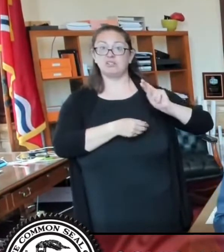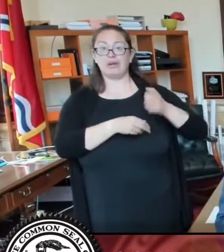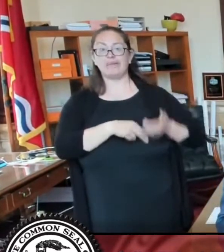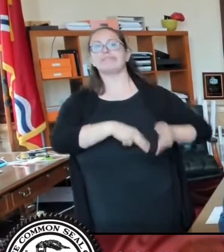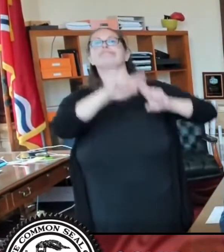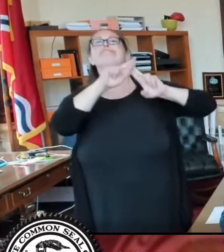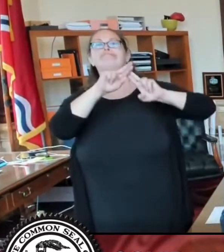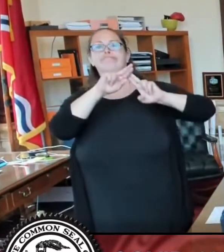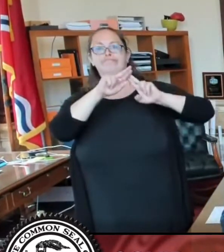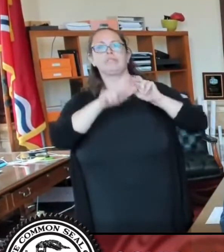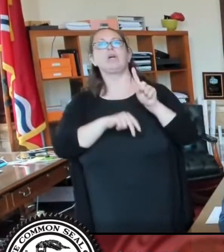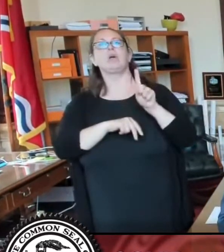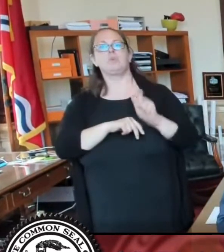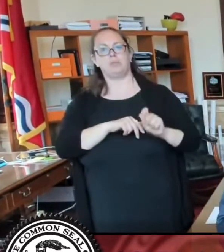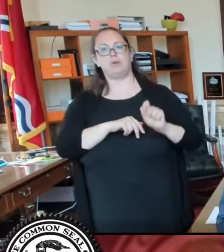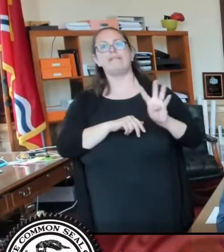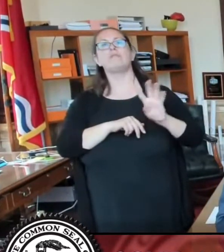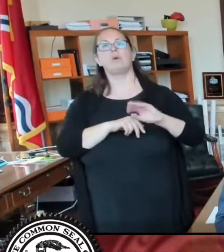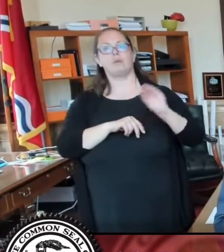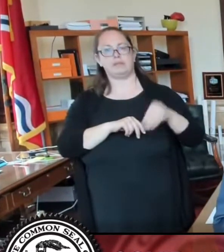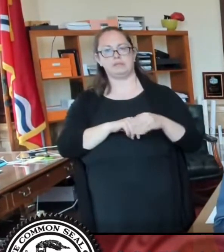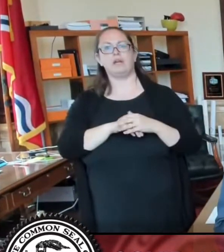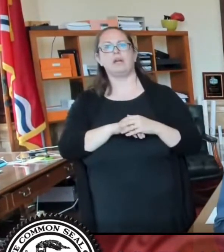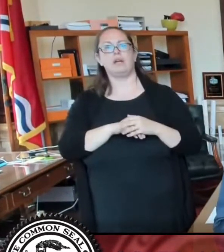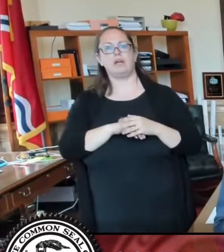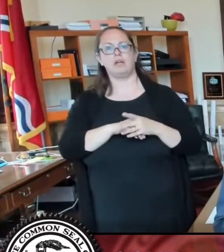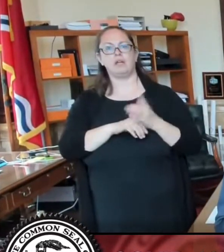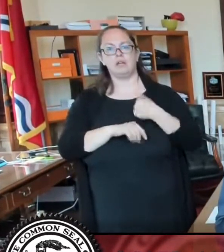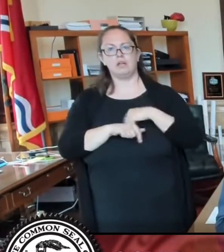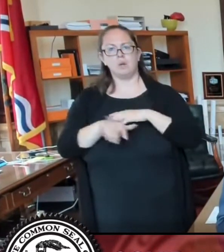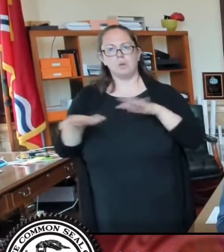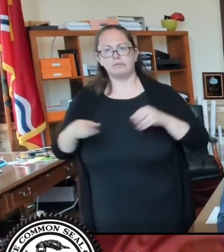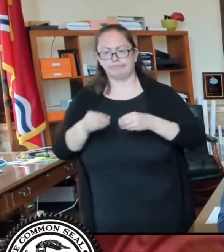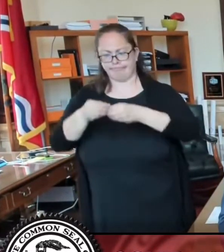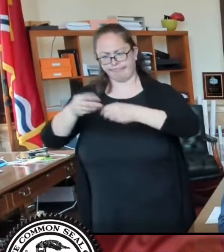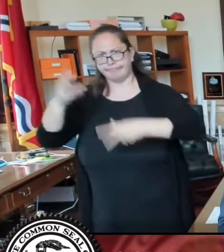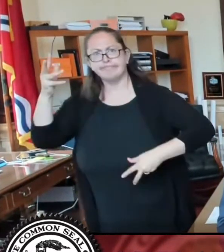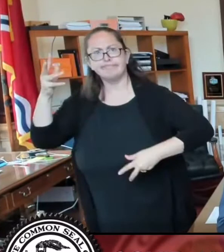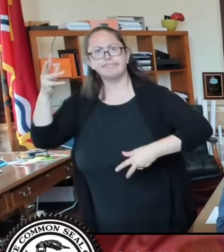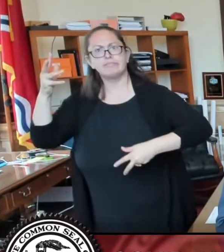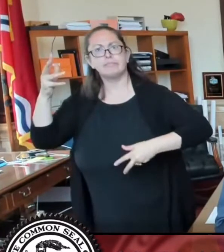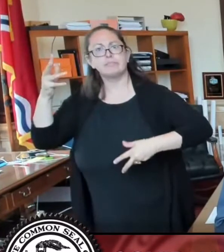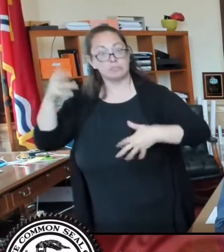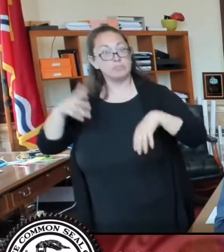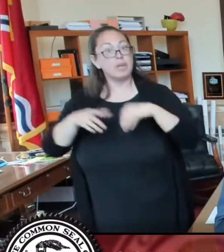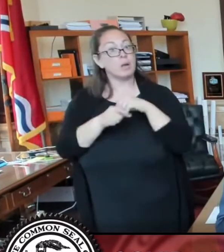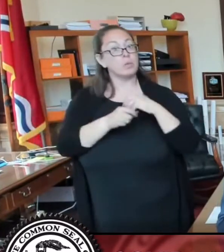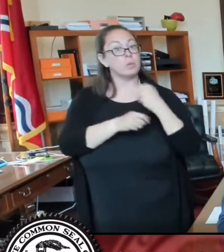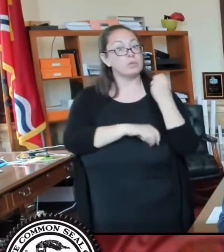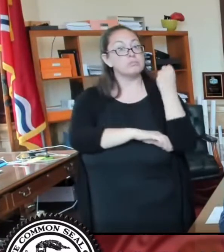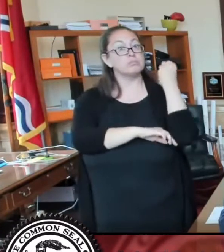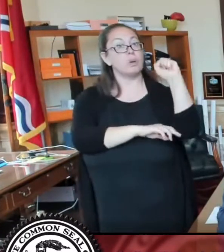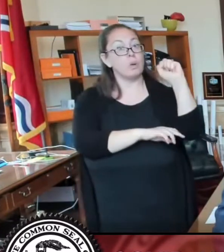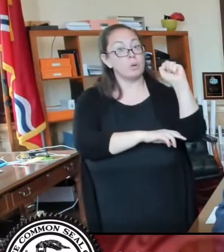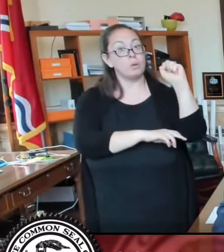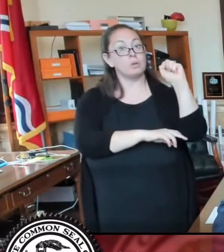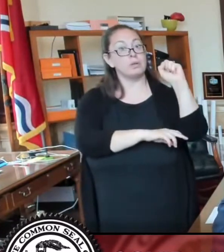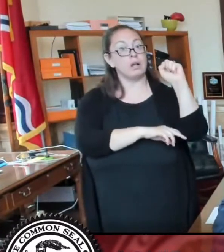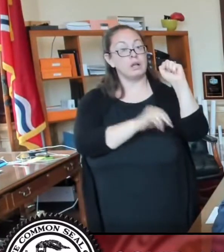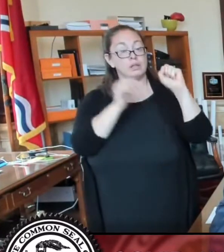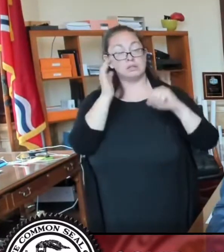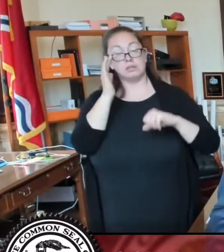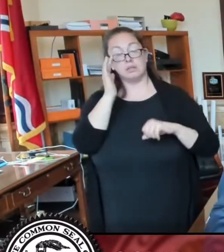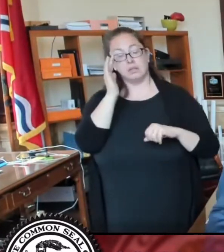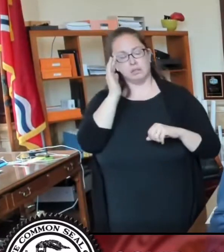1.4%. We're working on many fronts, including protests. We respect the rights